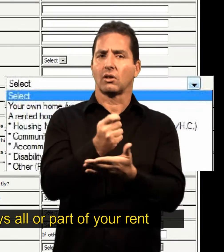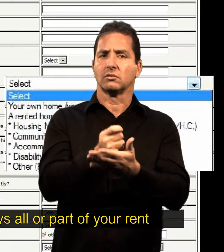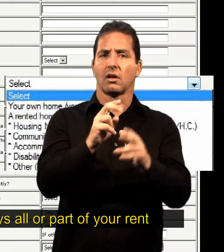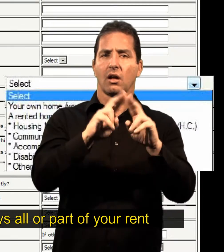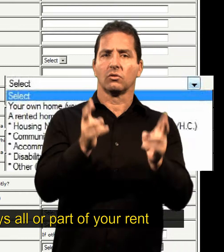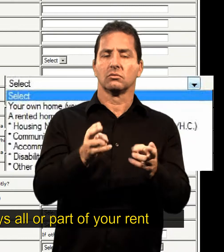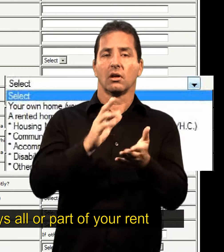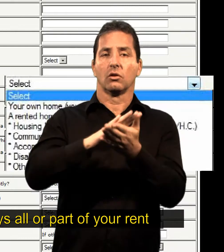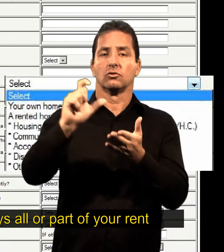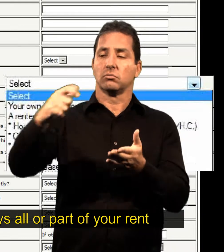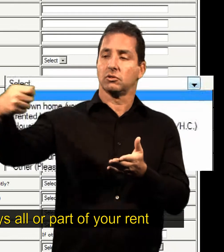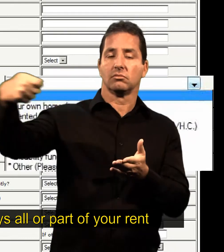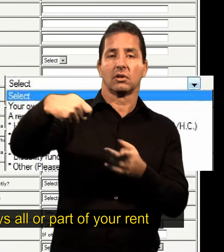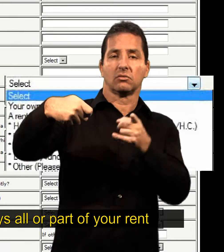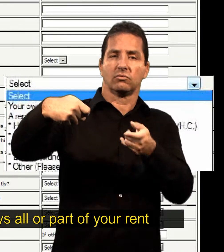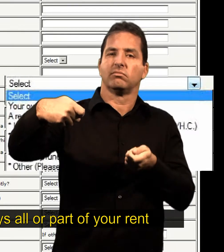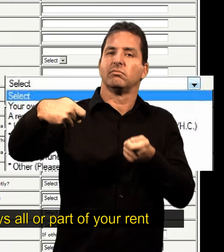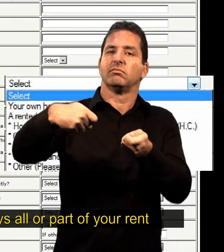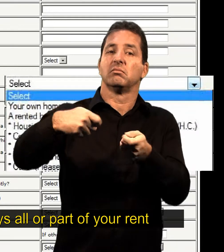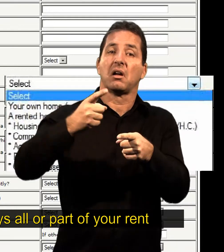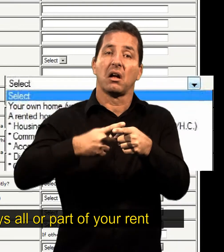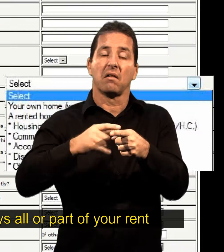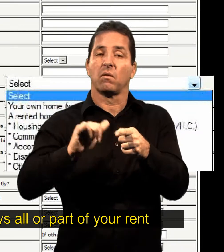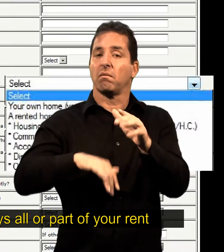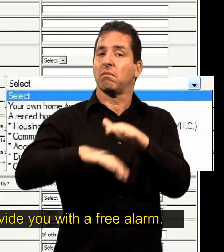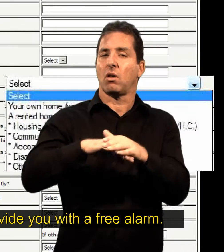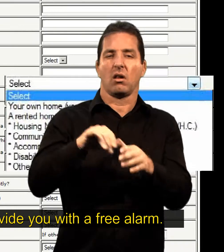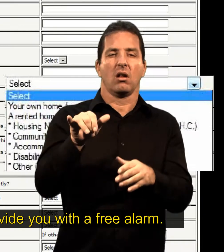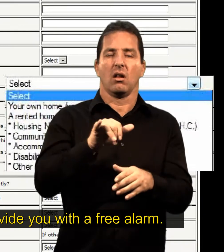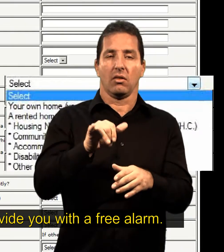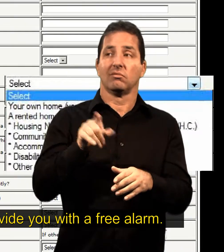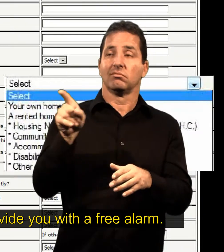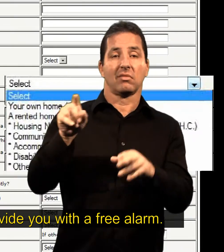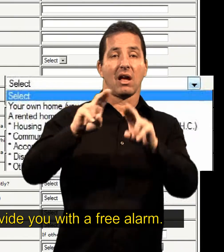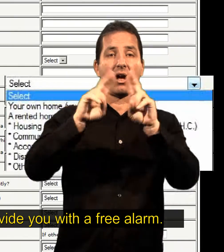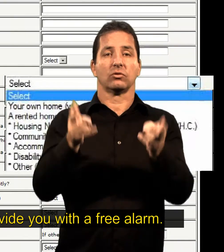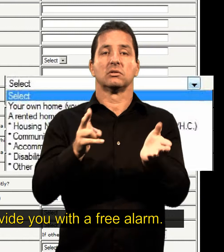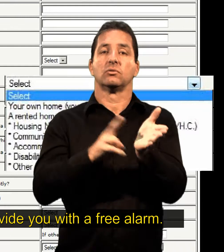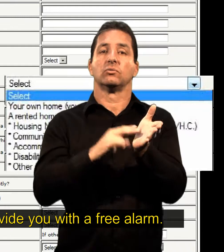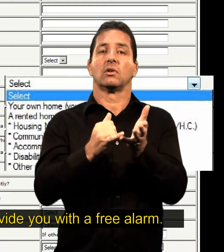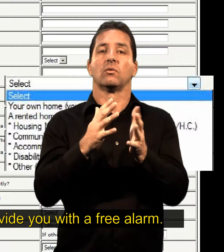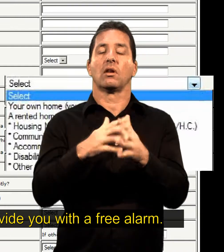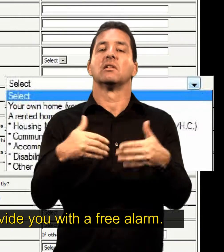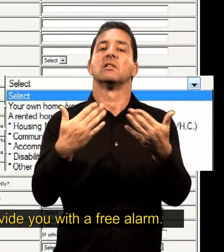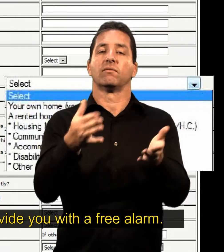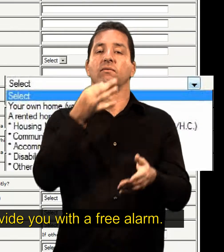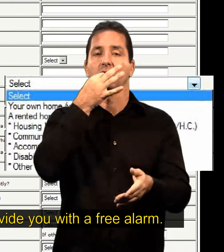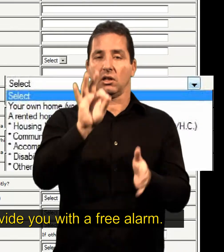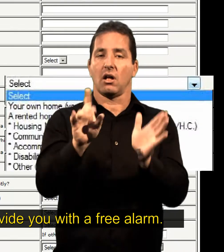If Housing New South Wales pays all or part of your rent, Housing New South Wales will provide you with a free